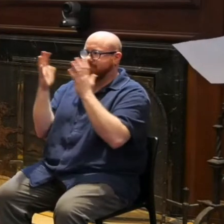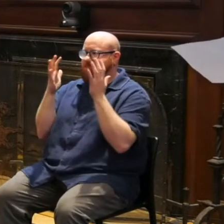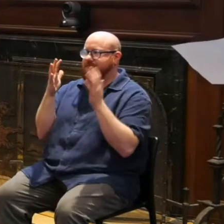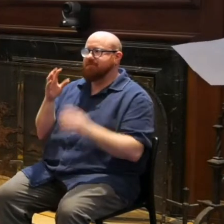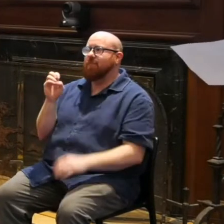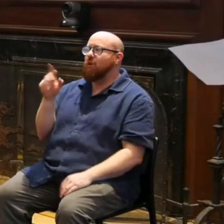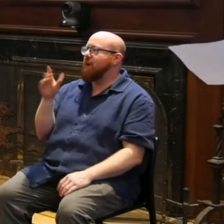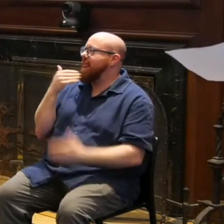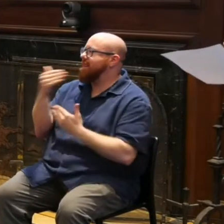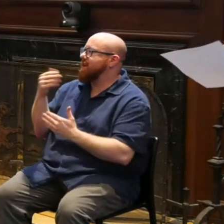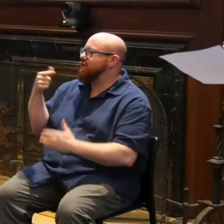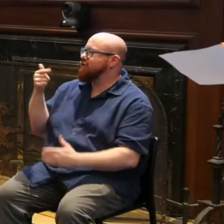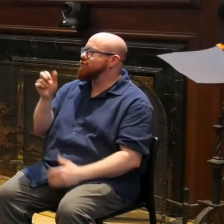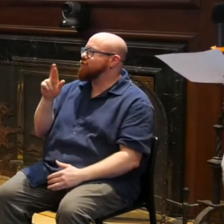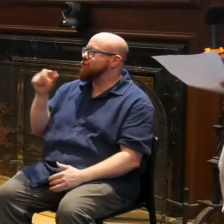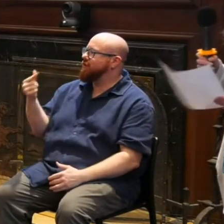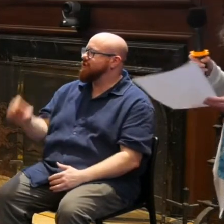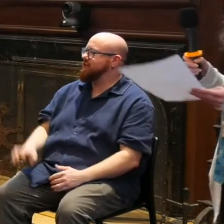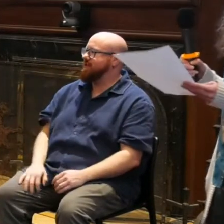Okay, thank you, George.